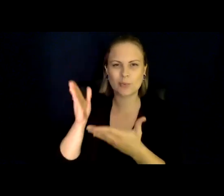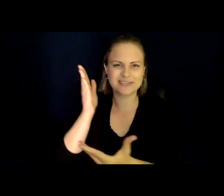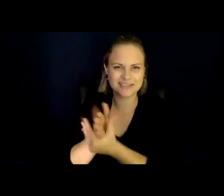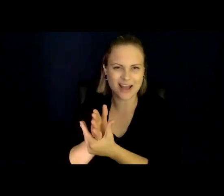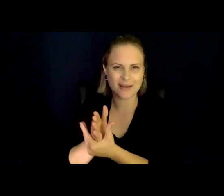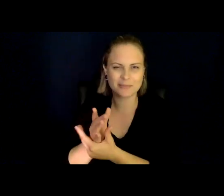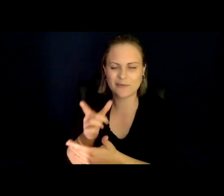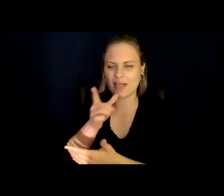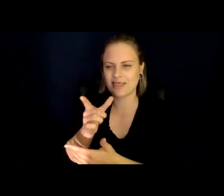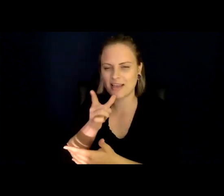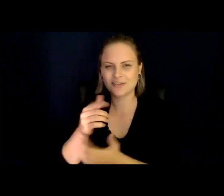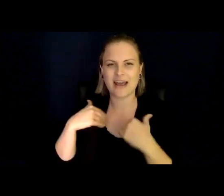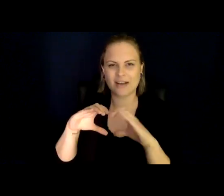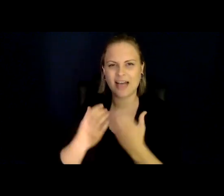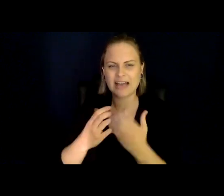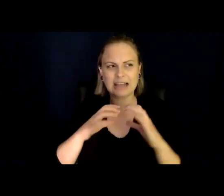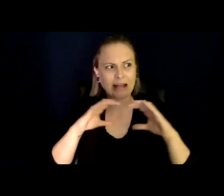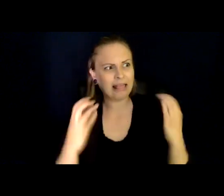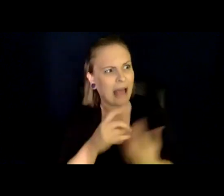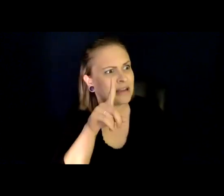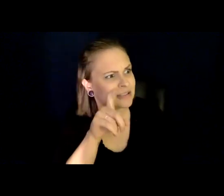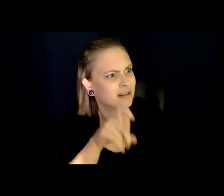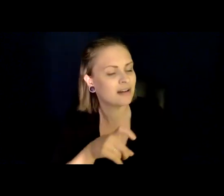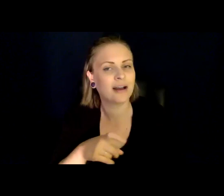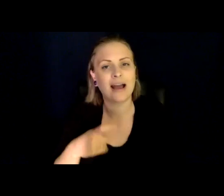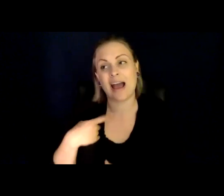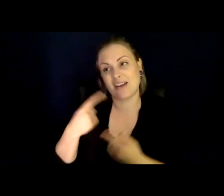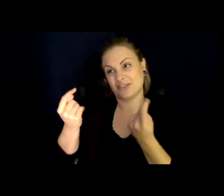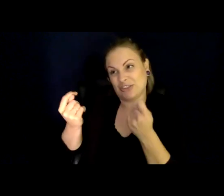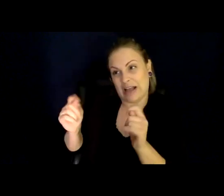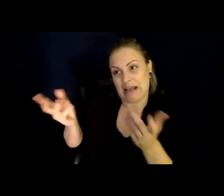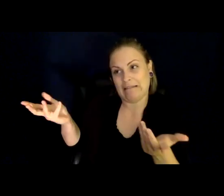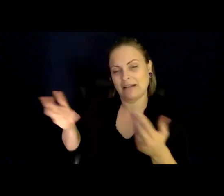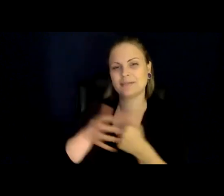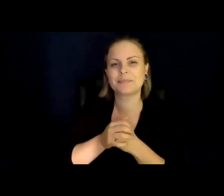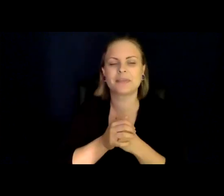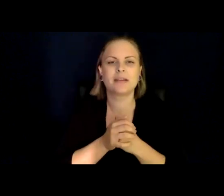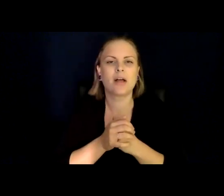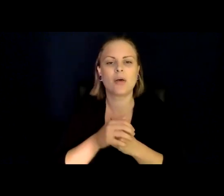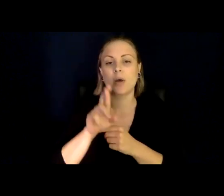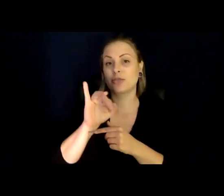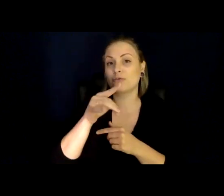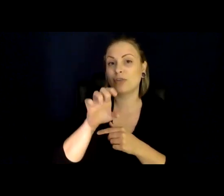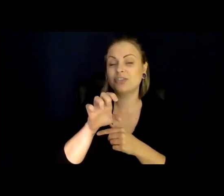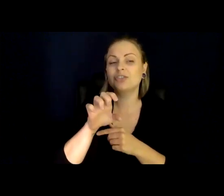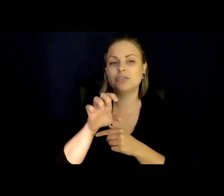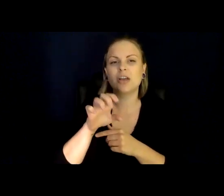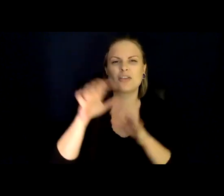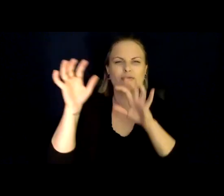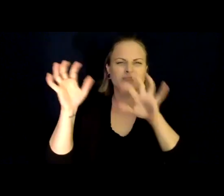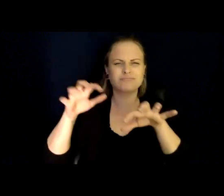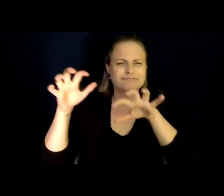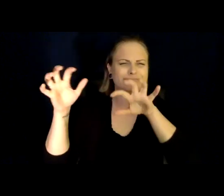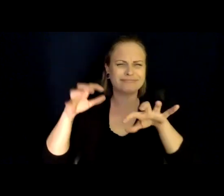unifying reaction from the students. Well, I'll try, was my reply. At the ridge, the rain dropped with heavy enthusiasm and dampened